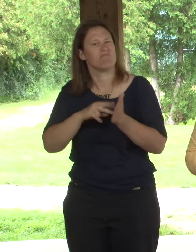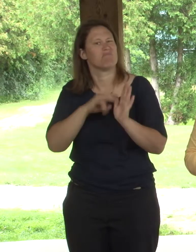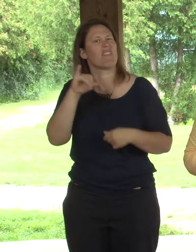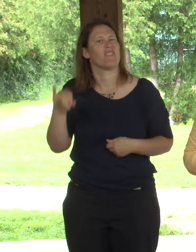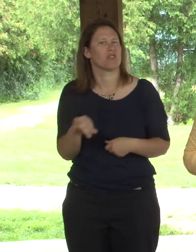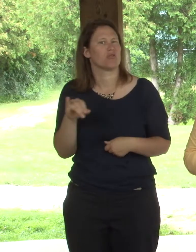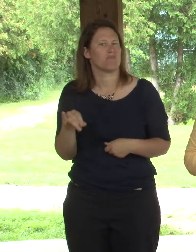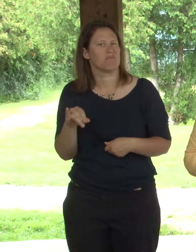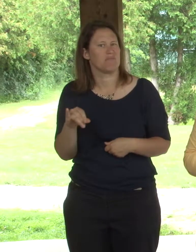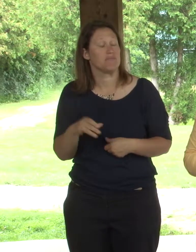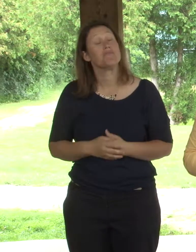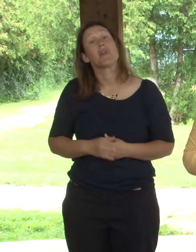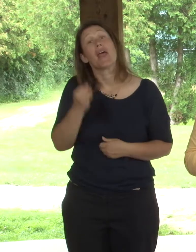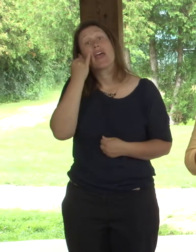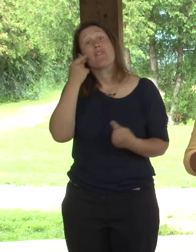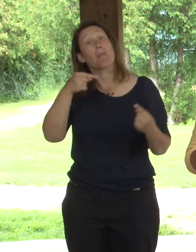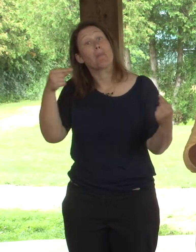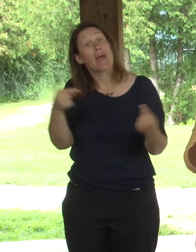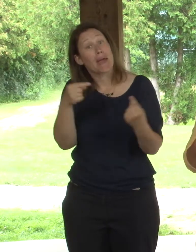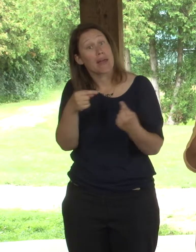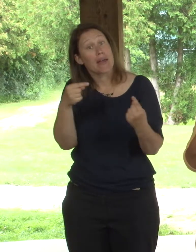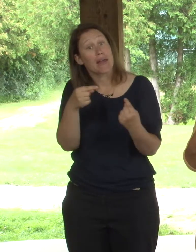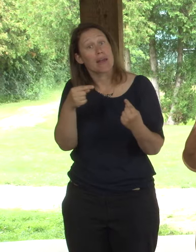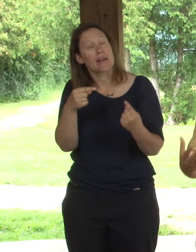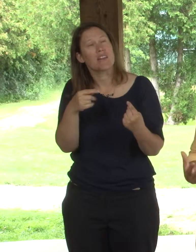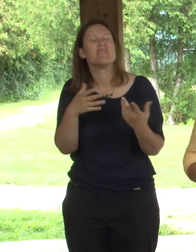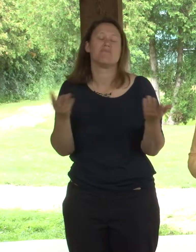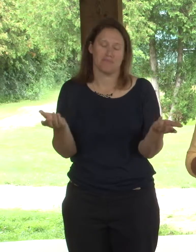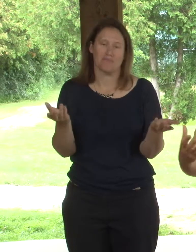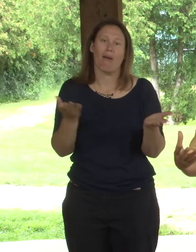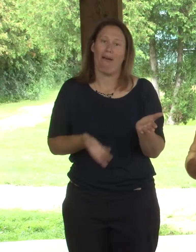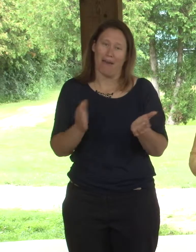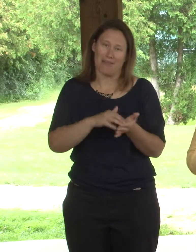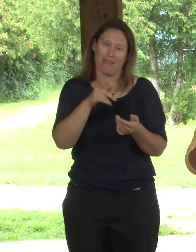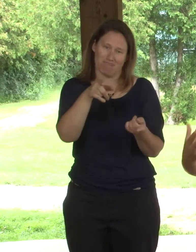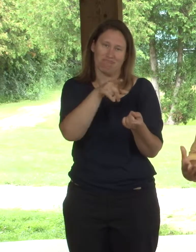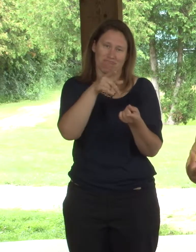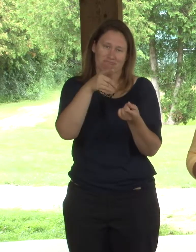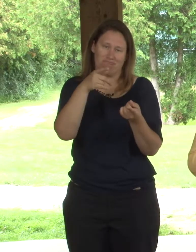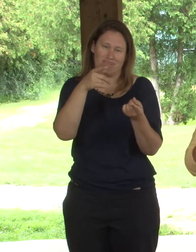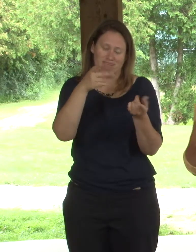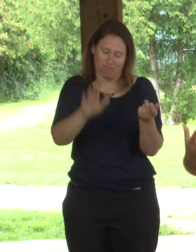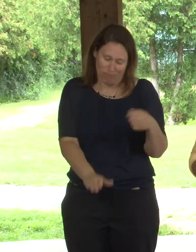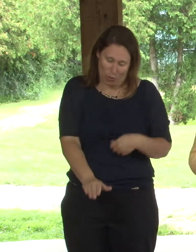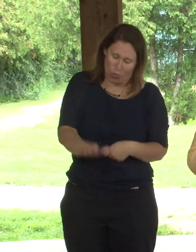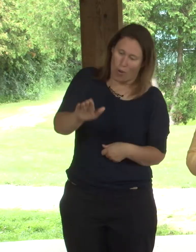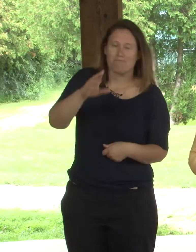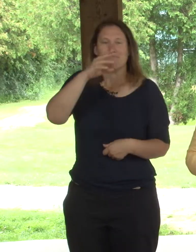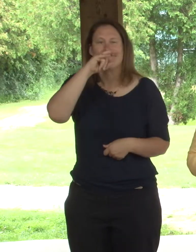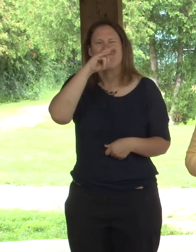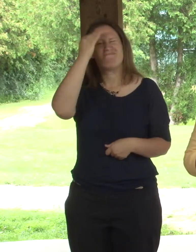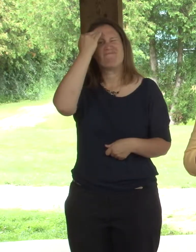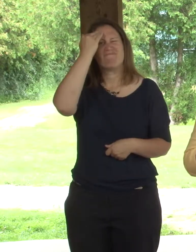If you develop that pain, and again, when we as children, as we grow up, we normally do